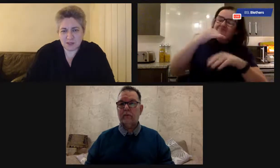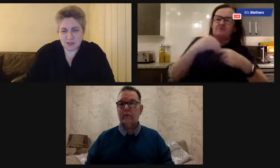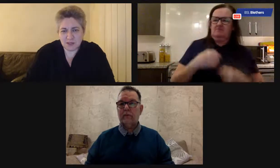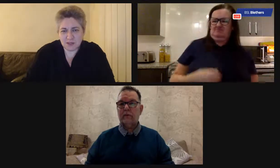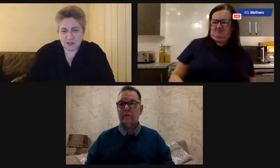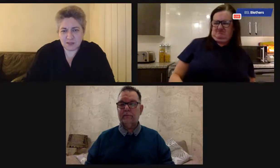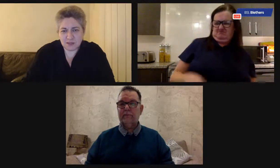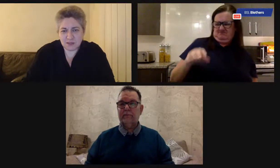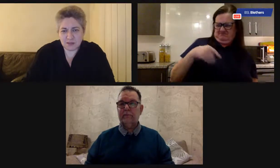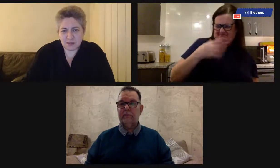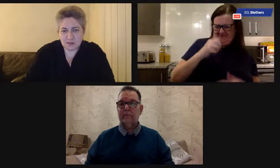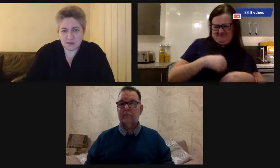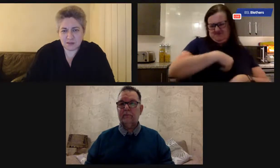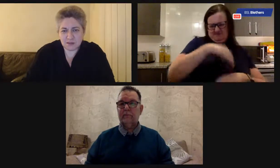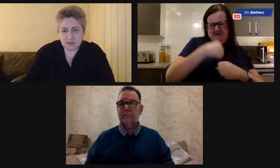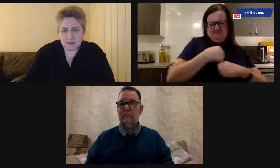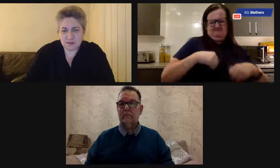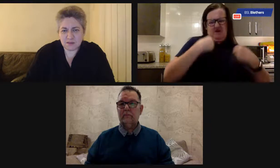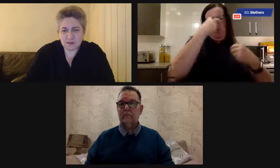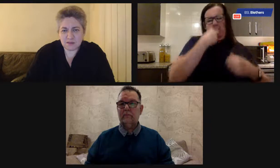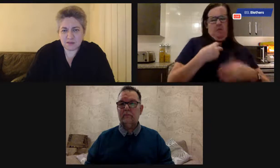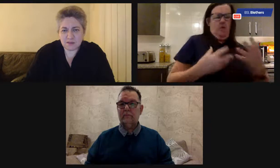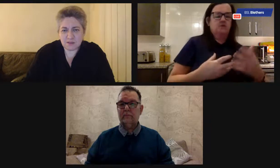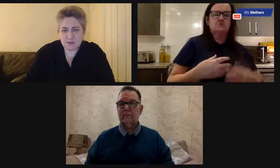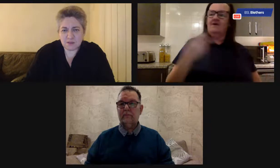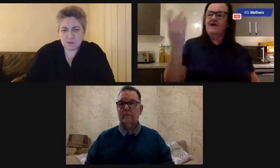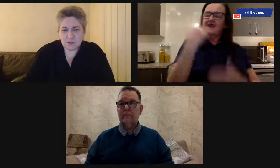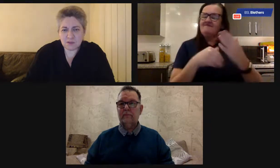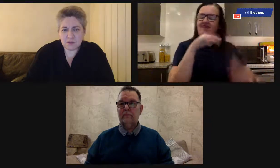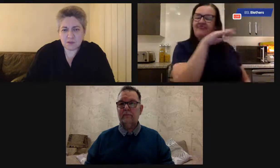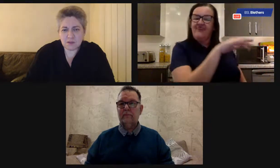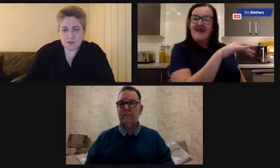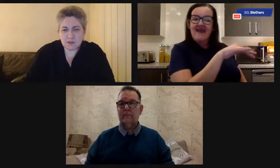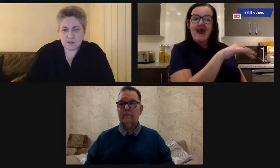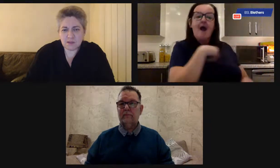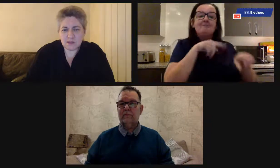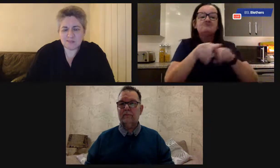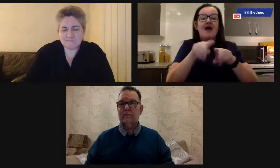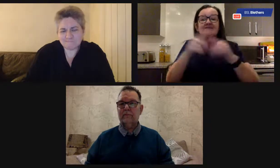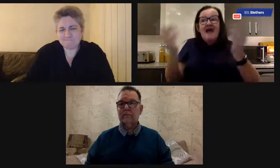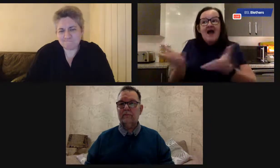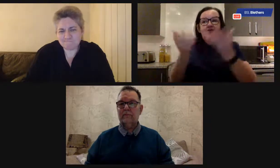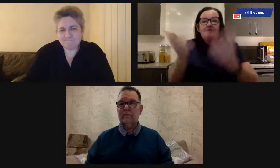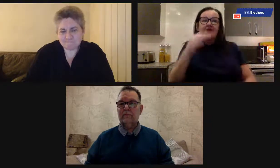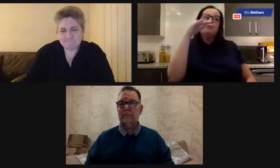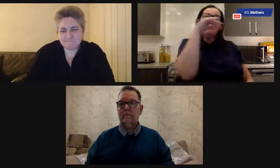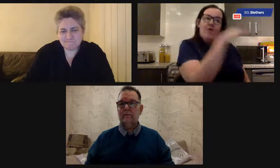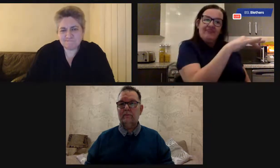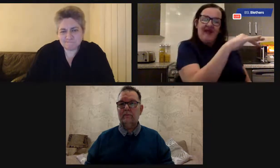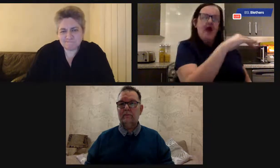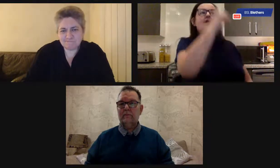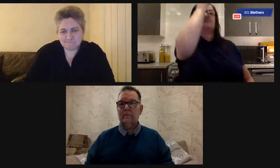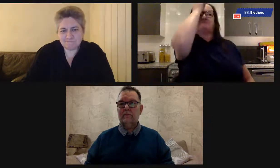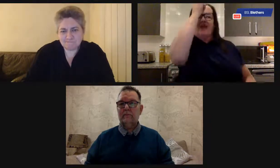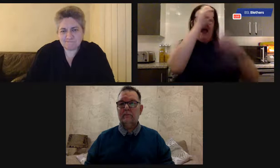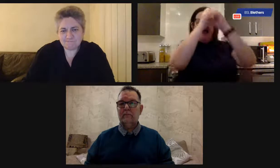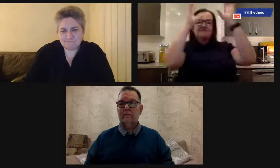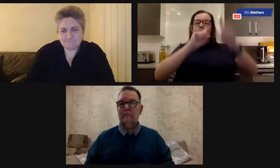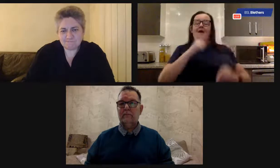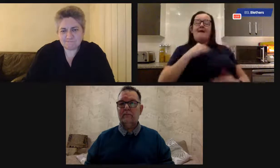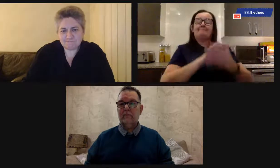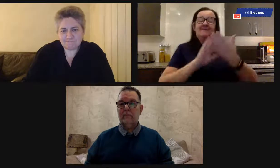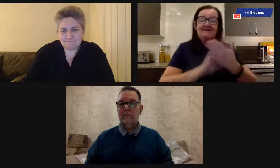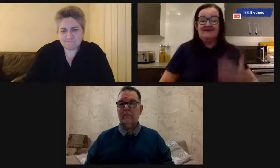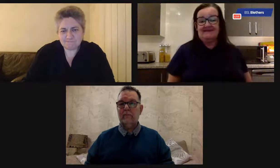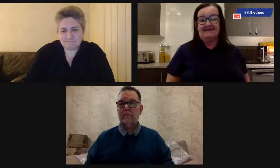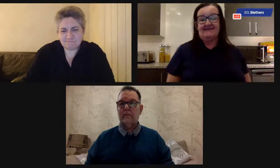or John. But I remember when I was saying to them, do you want to join the 50 plus? They really